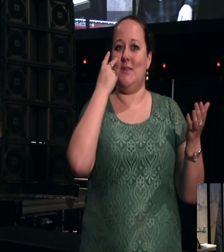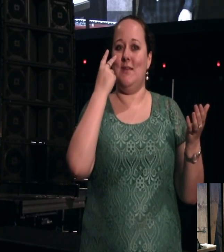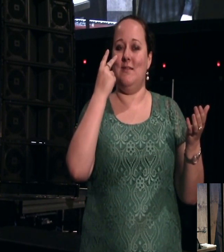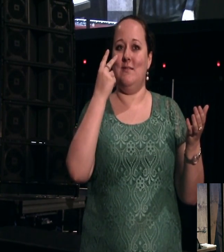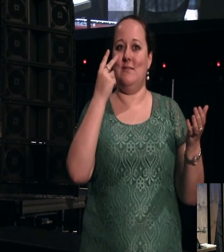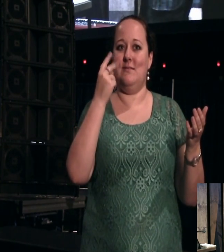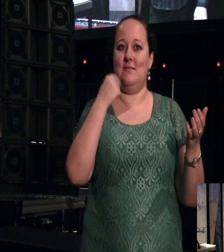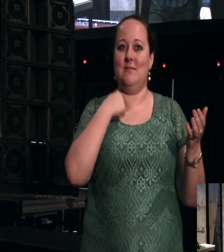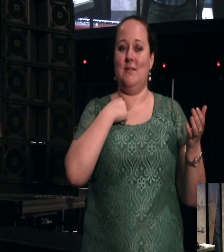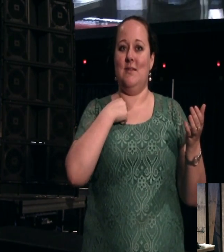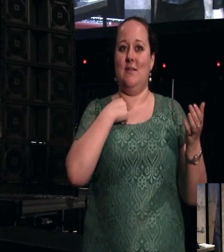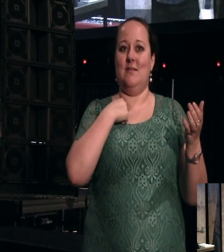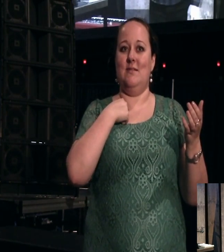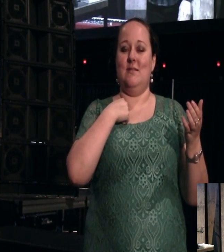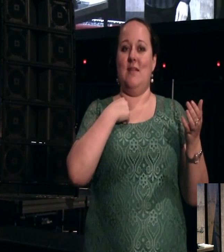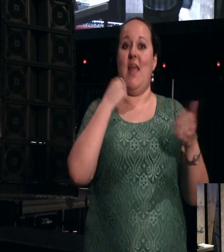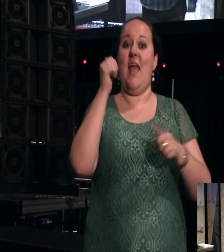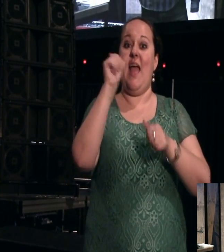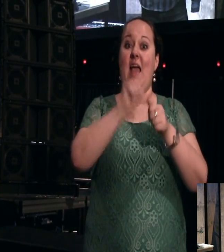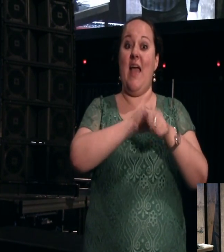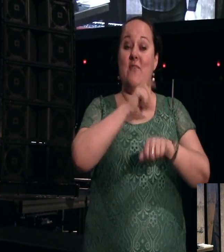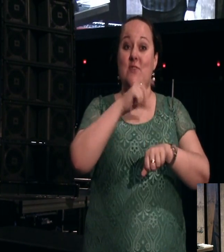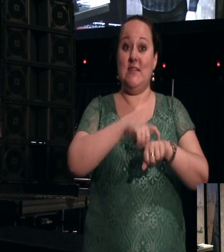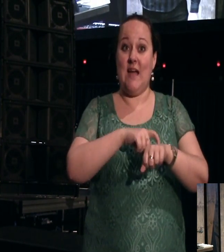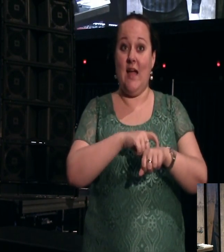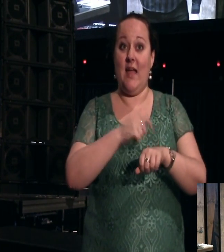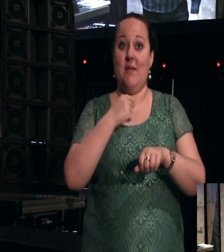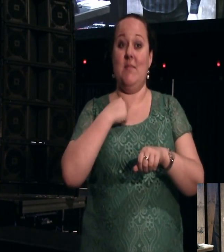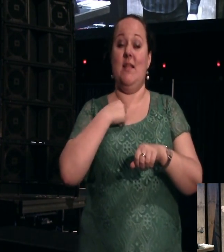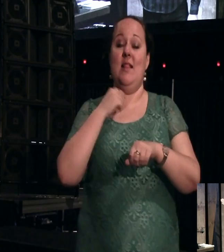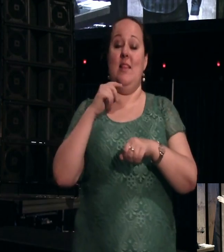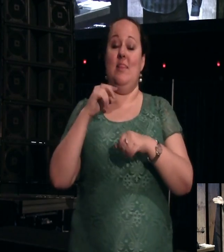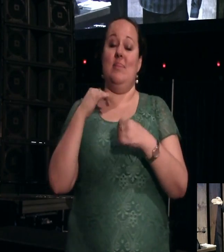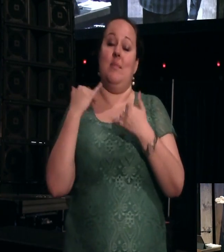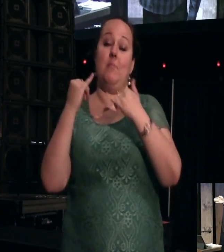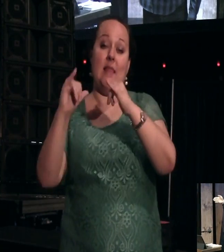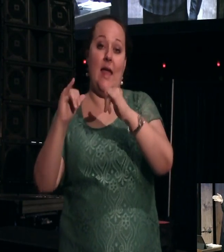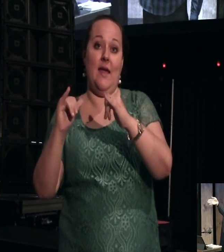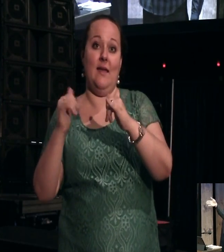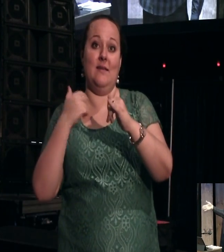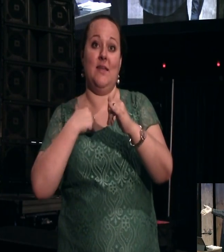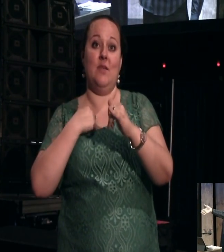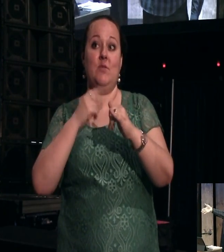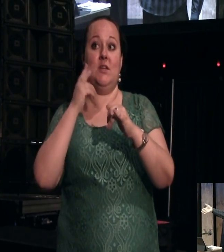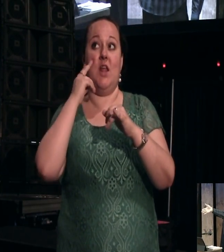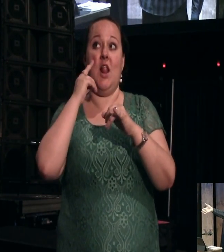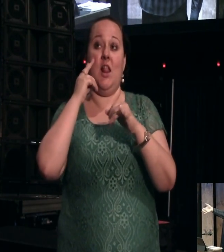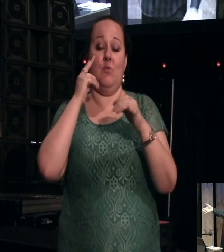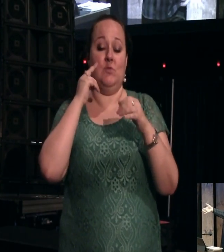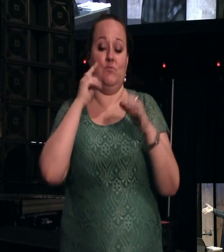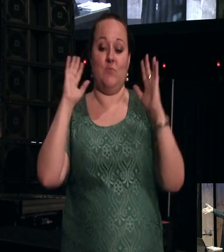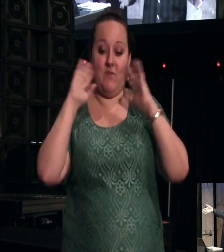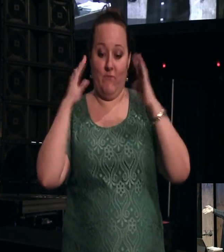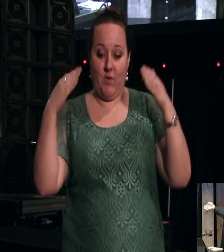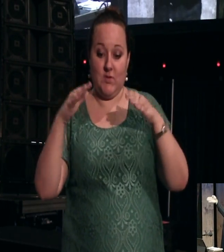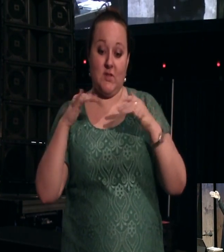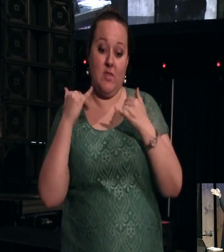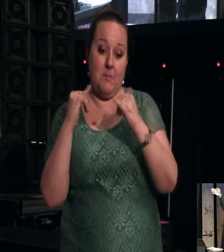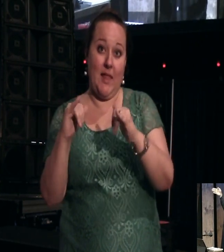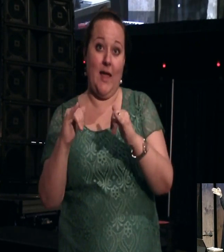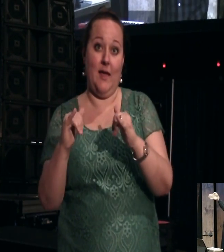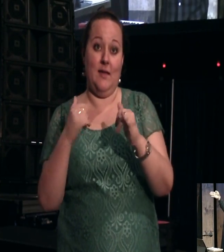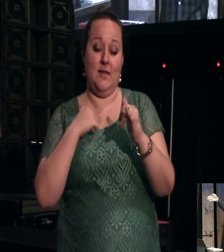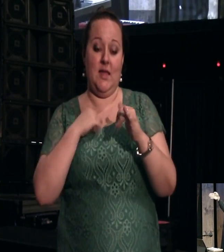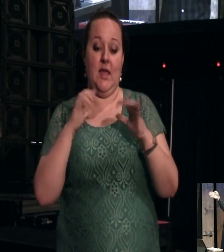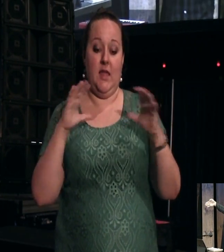happen. No, what did you see after every play? What did Trevor do? He stepped back and he looked at the sidelines to get the play, so that